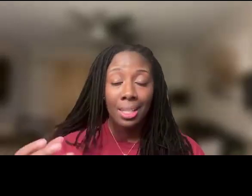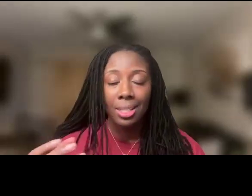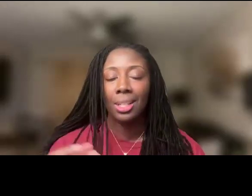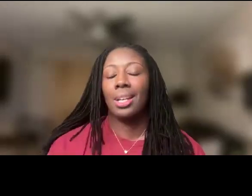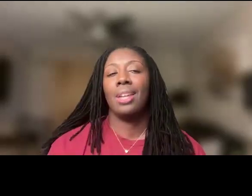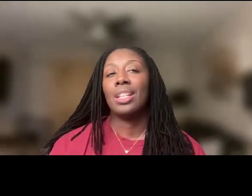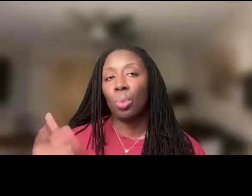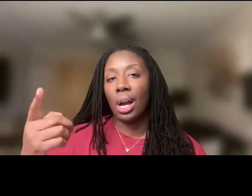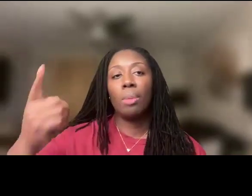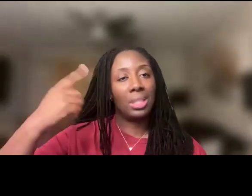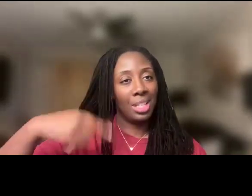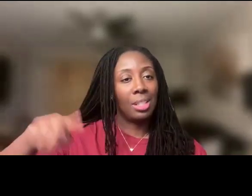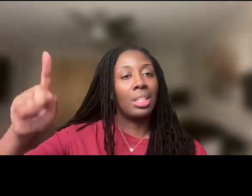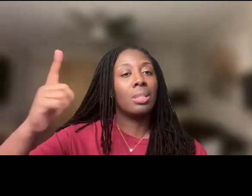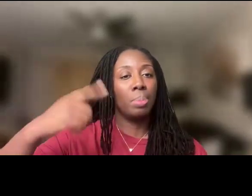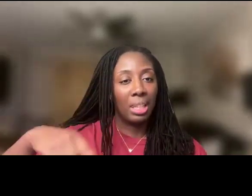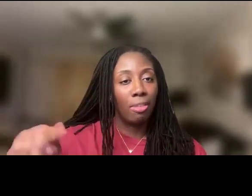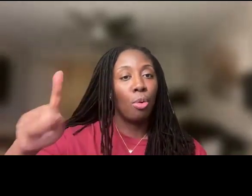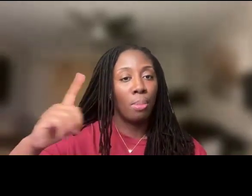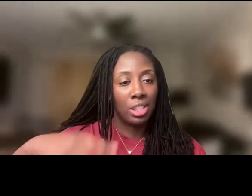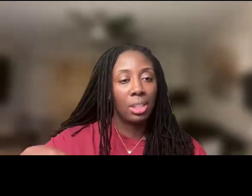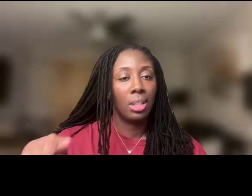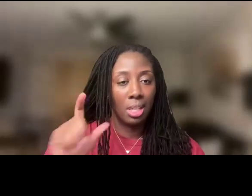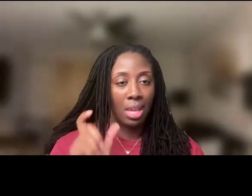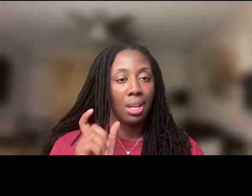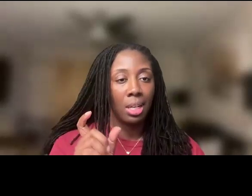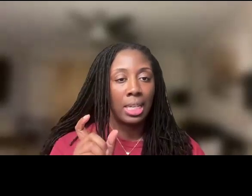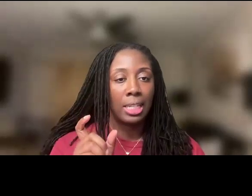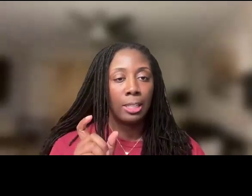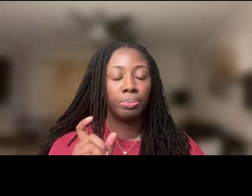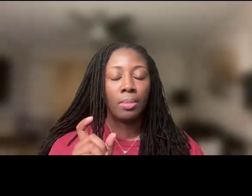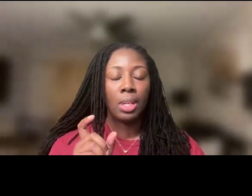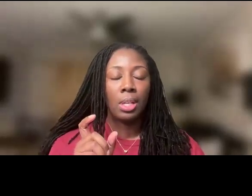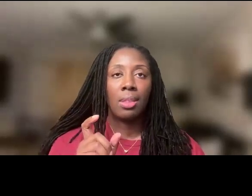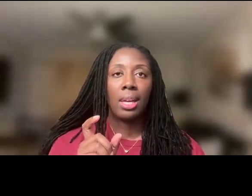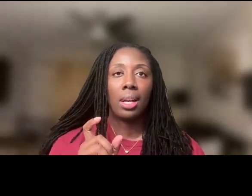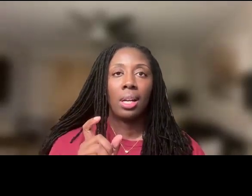to test. And that's where I'll be teaching this belief formation in that